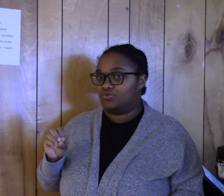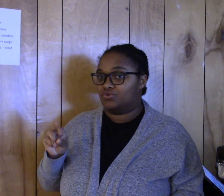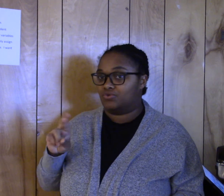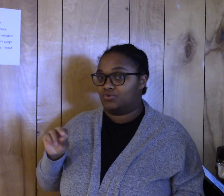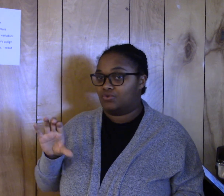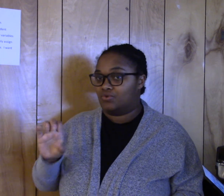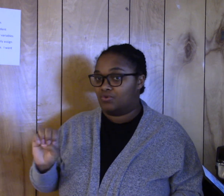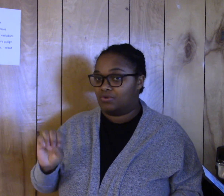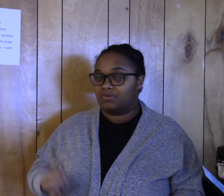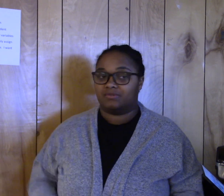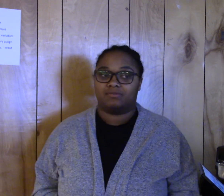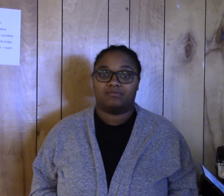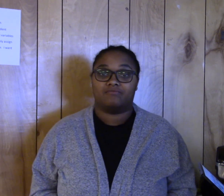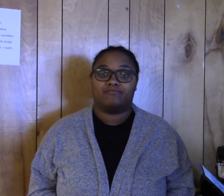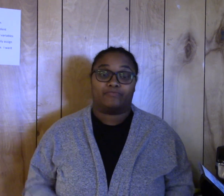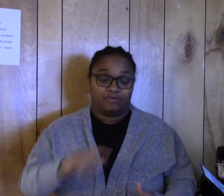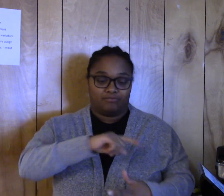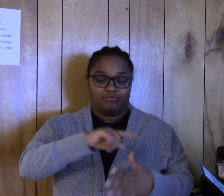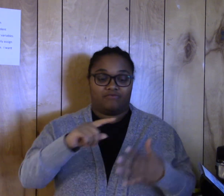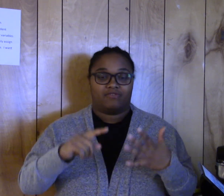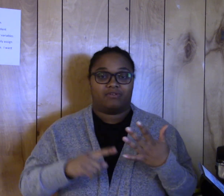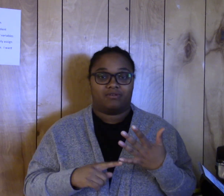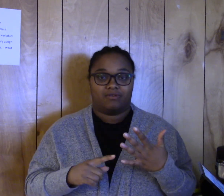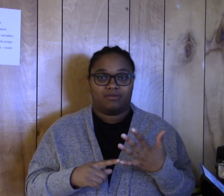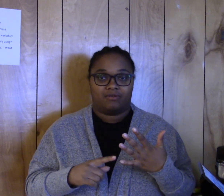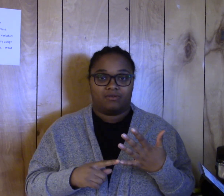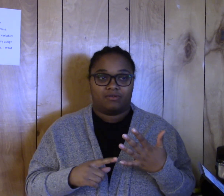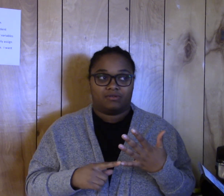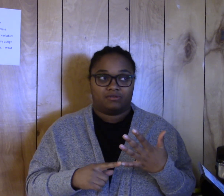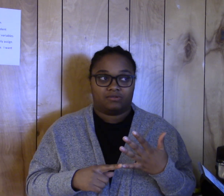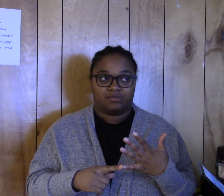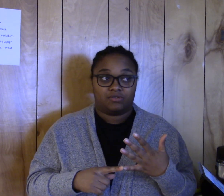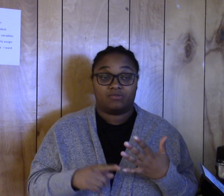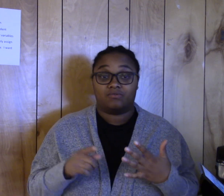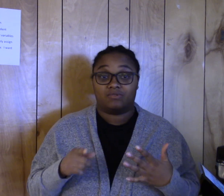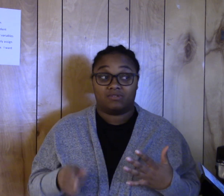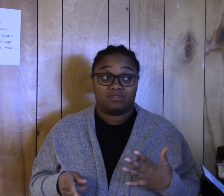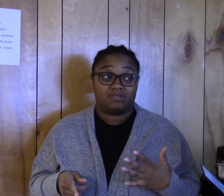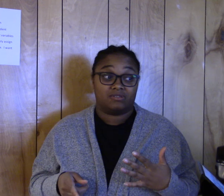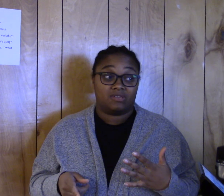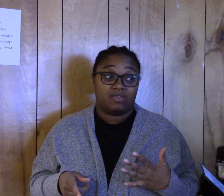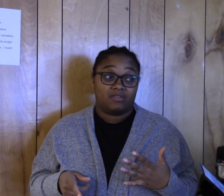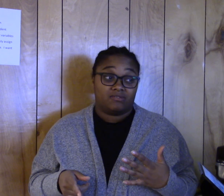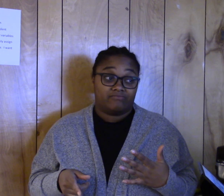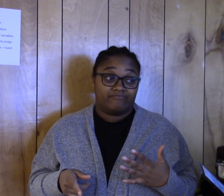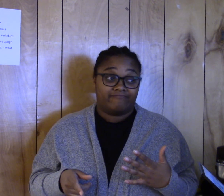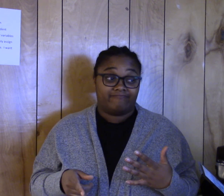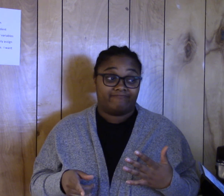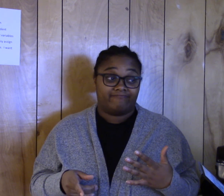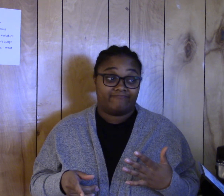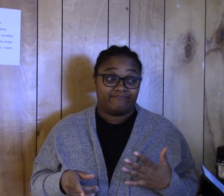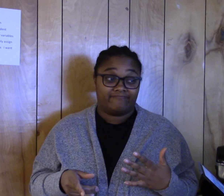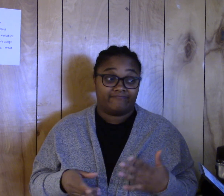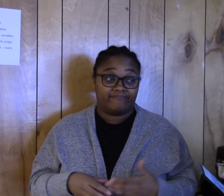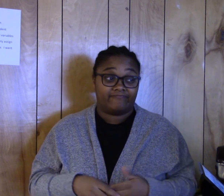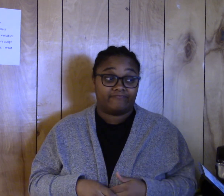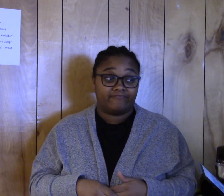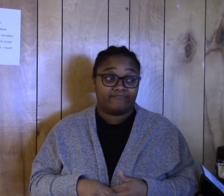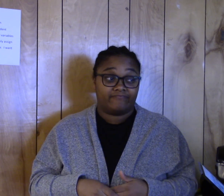number 5, these constructs with their subcomponents, and there are subcomponents, can forecast intention to behave in a